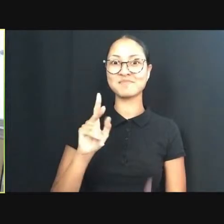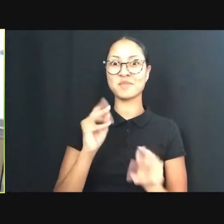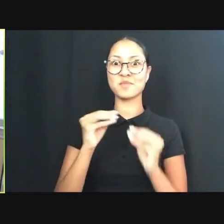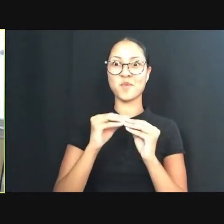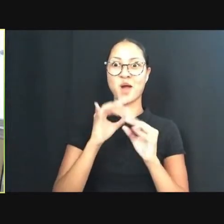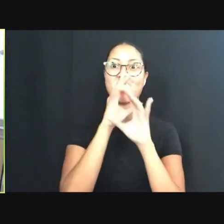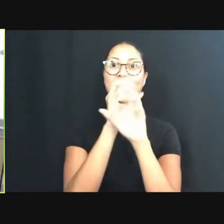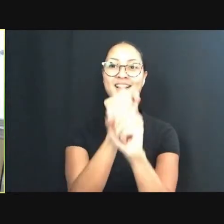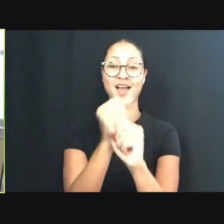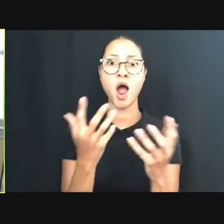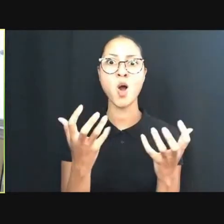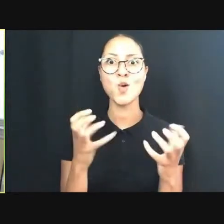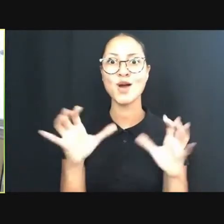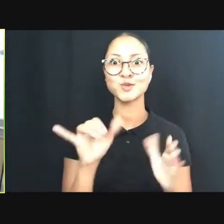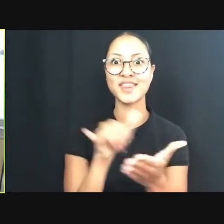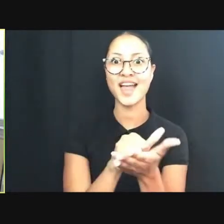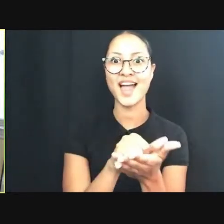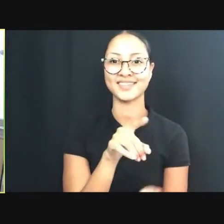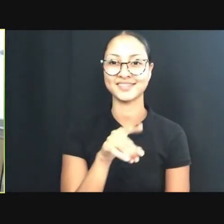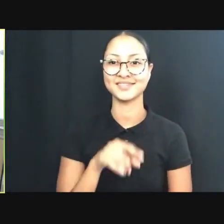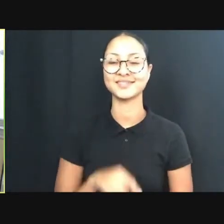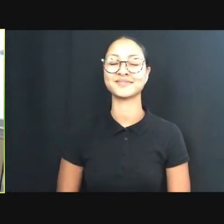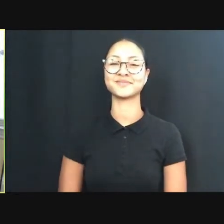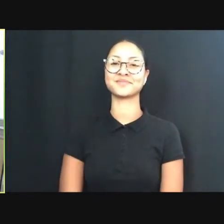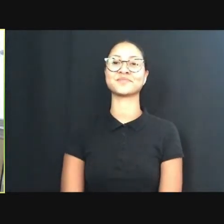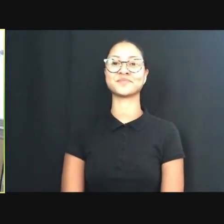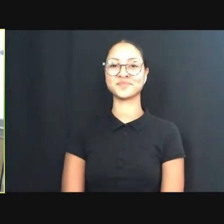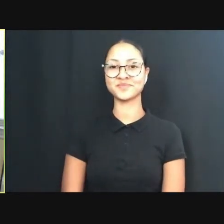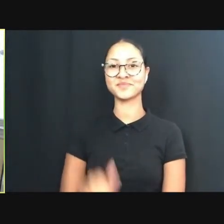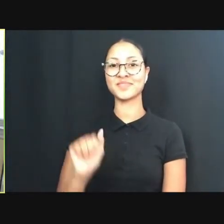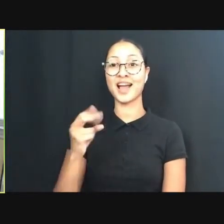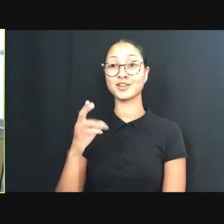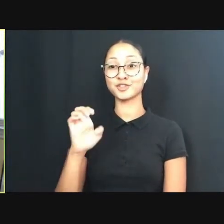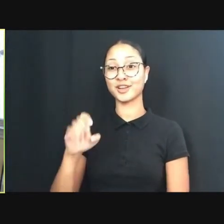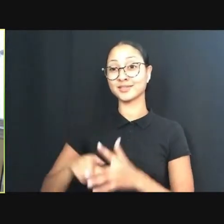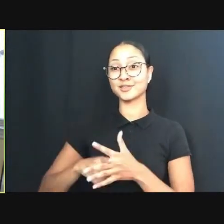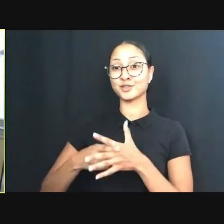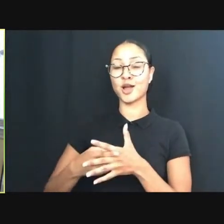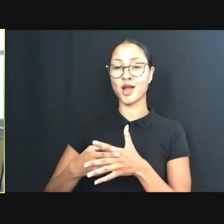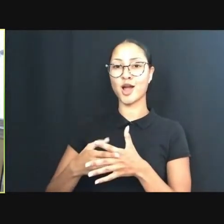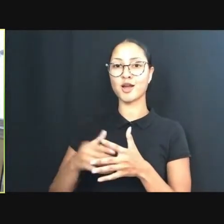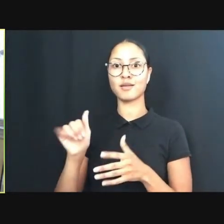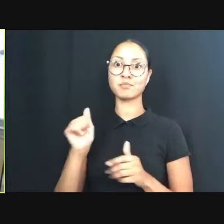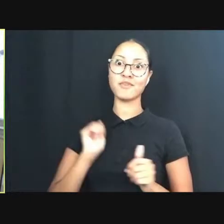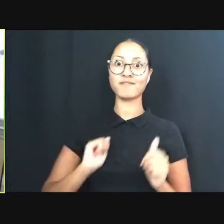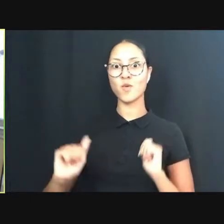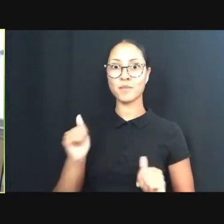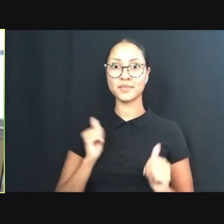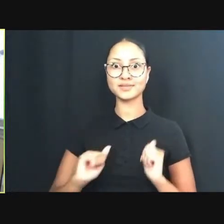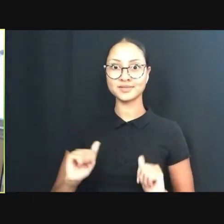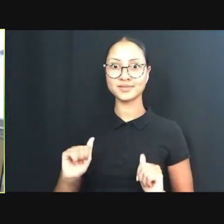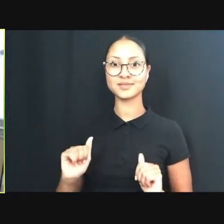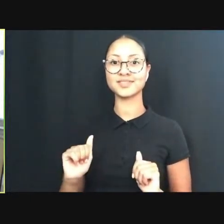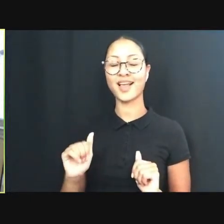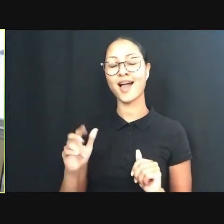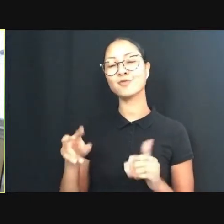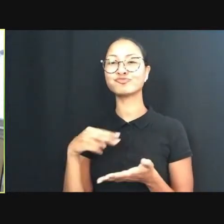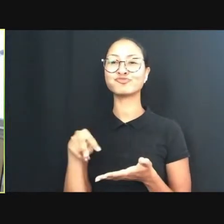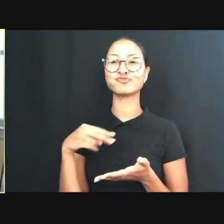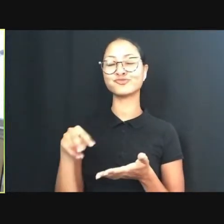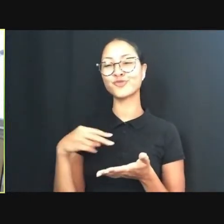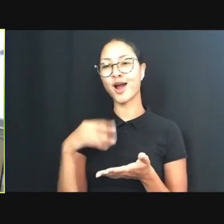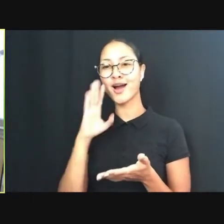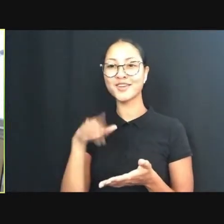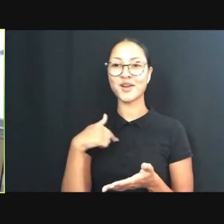And so I Ashe went from like a performance ensemble that was very like dancey dance and hey, we're students at the Ailey School, to